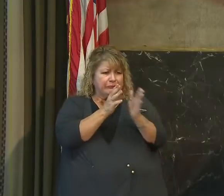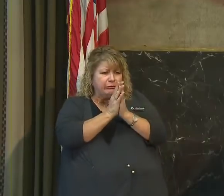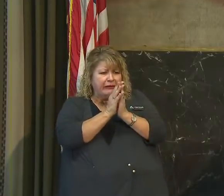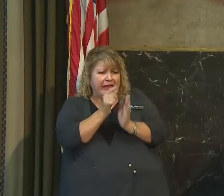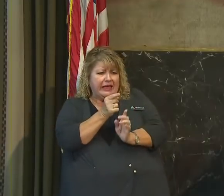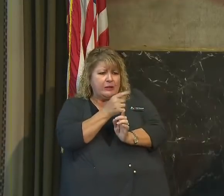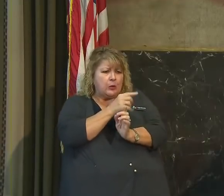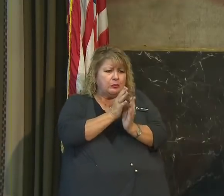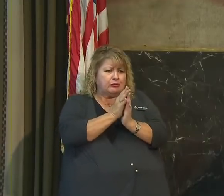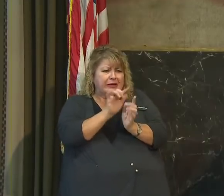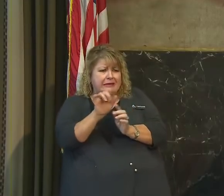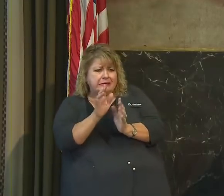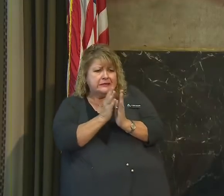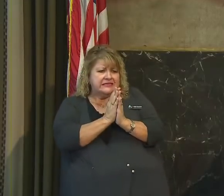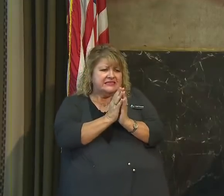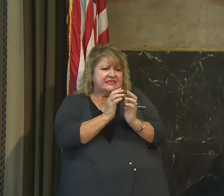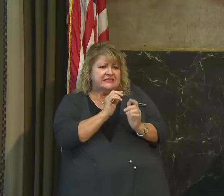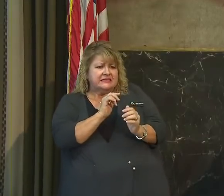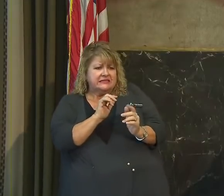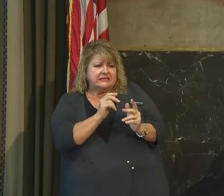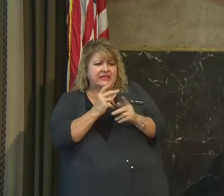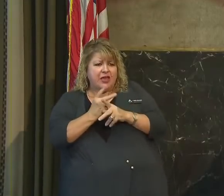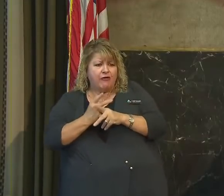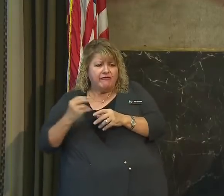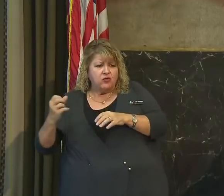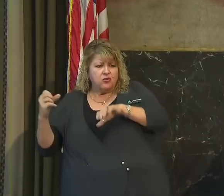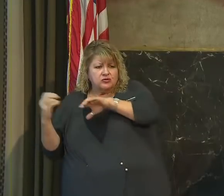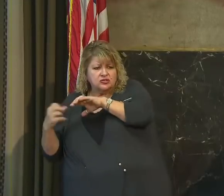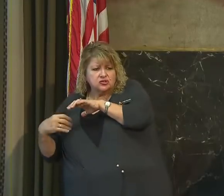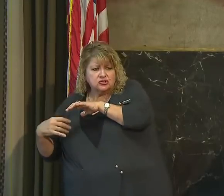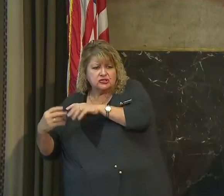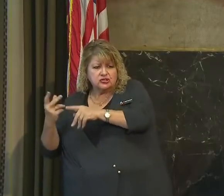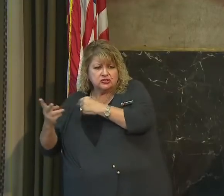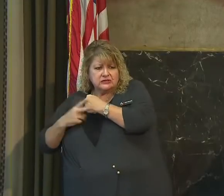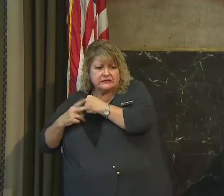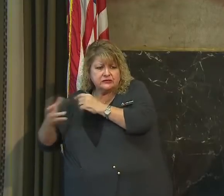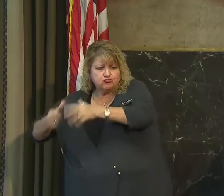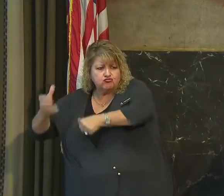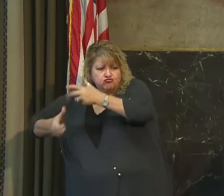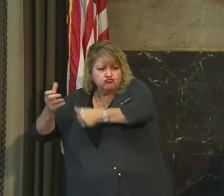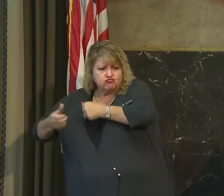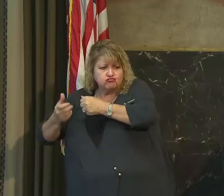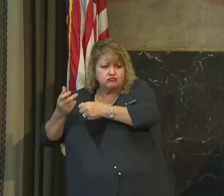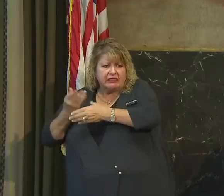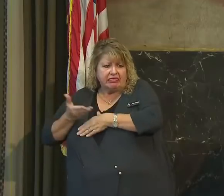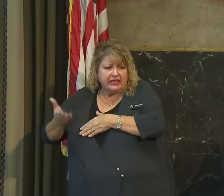But we can do a whole lot more than that with this current perfect storm of COVID.